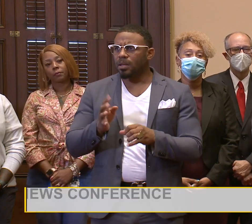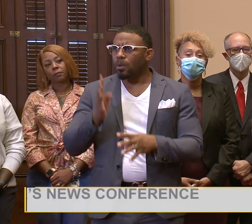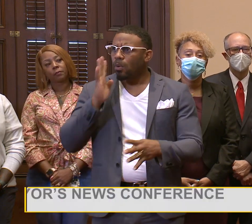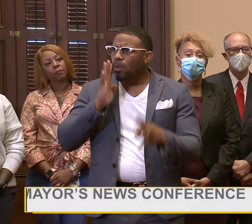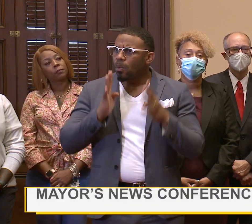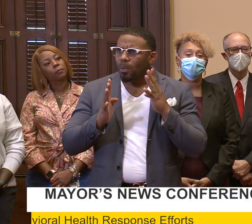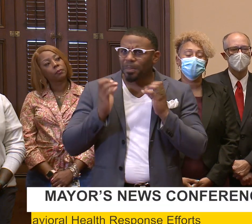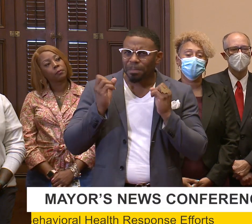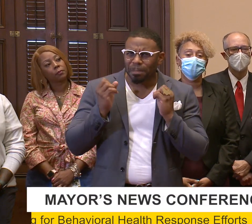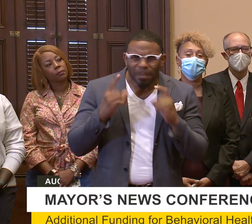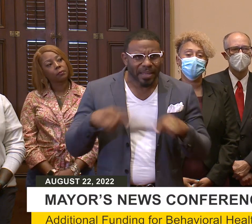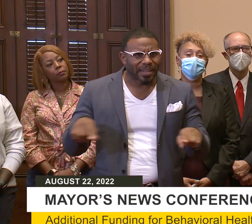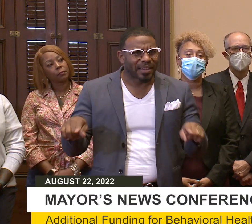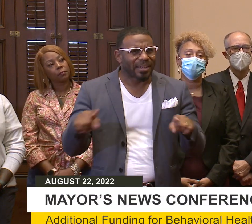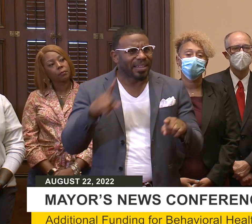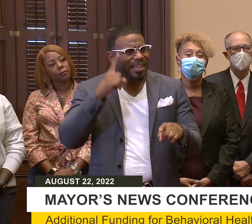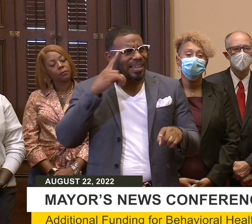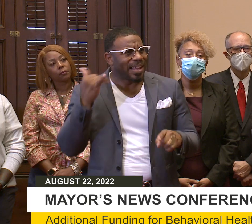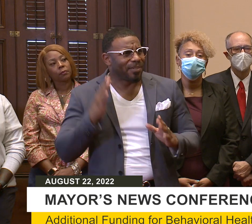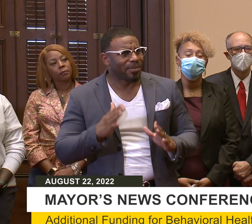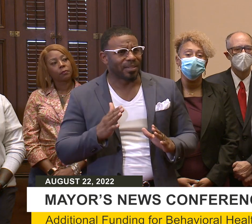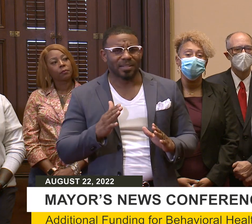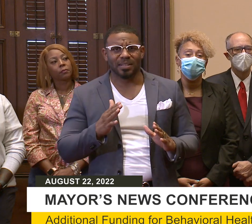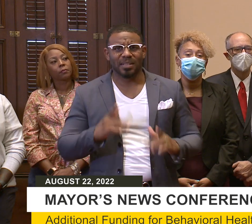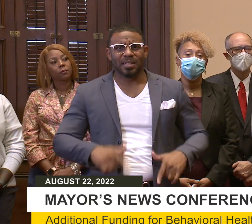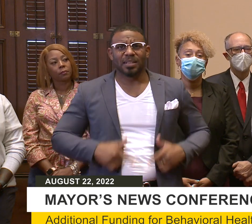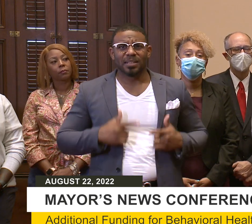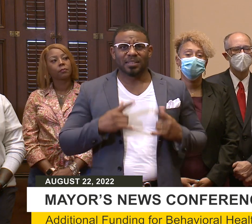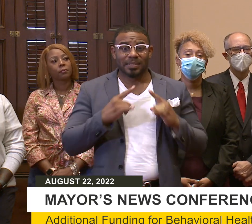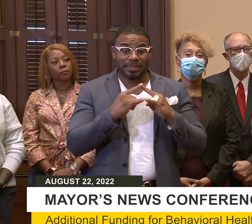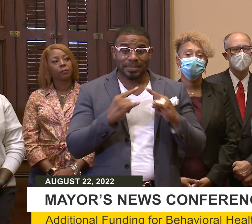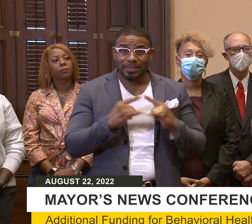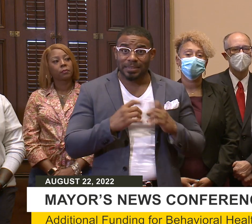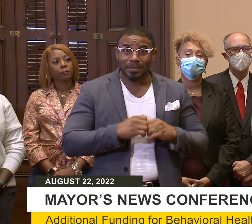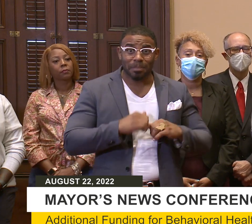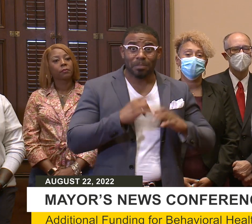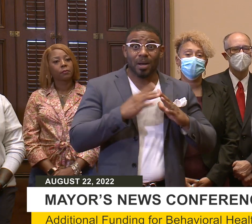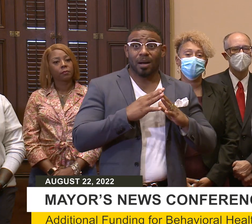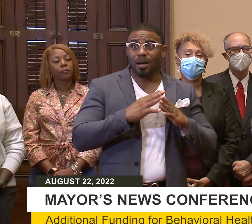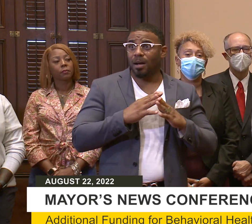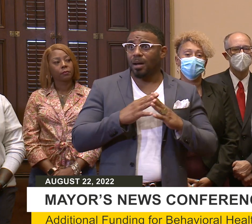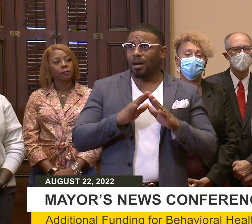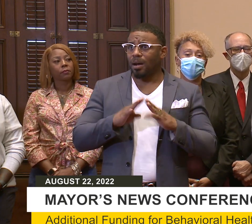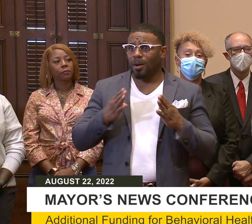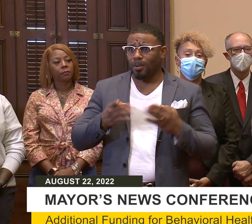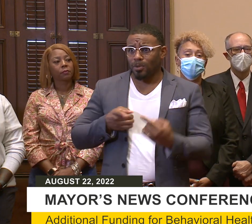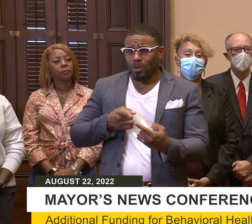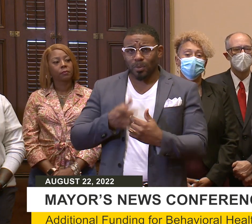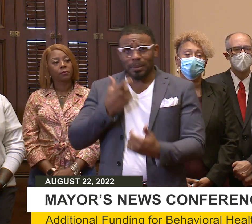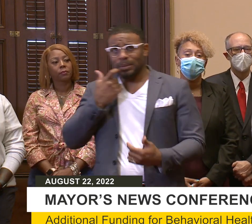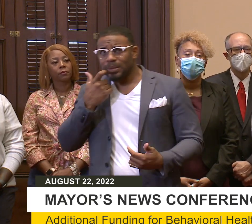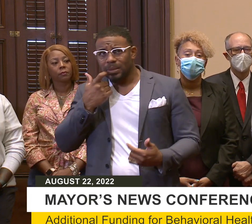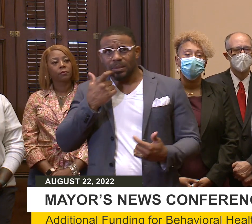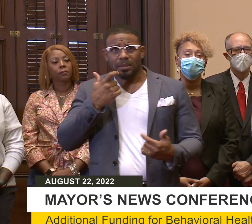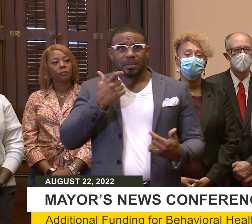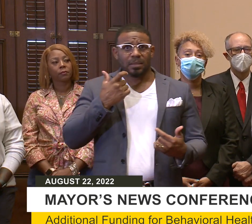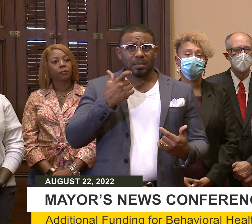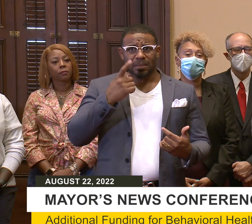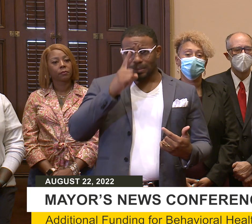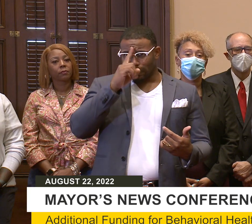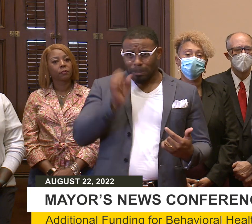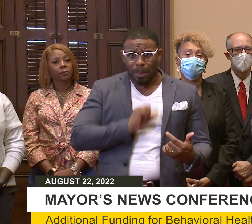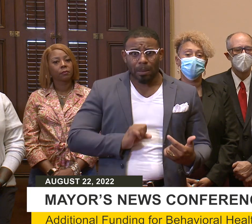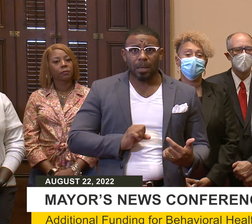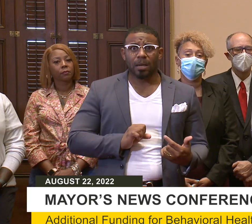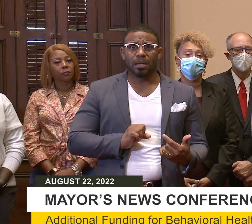by countless Californians living in tents, openly struggling with addiction,